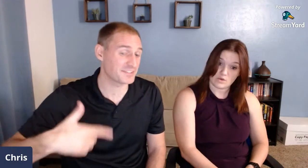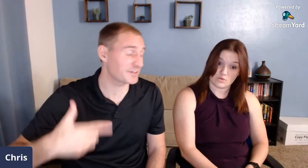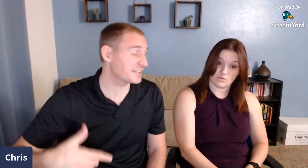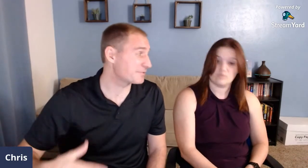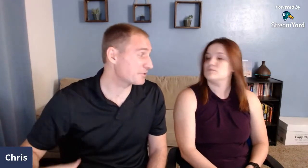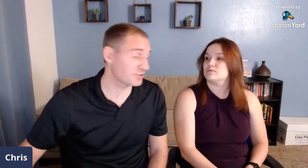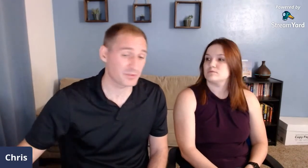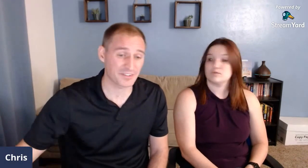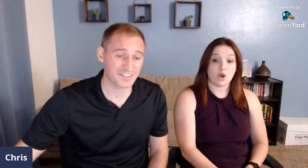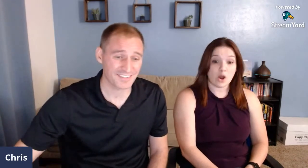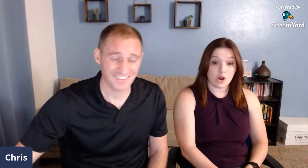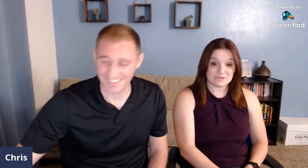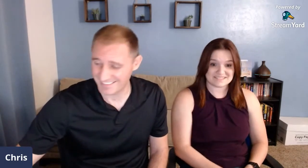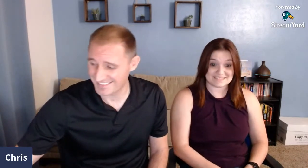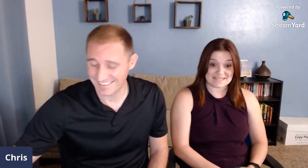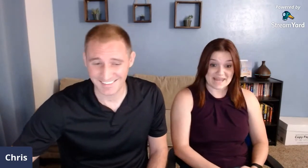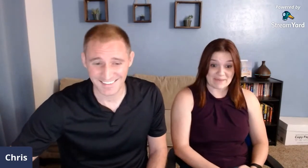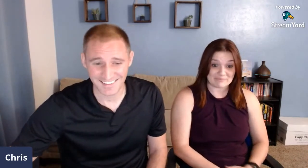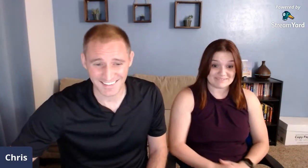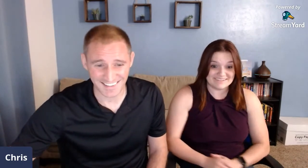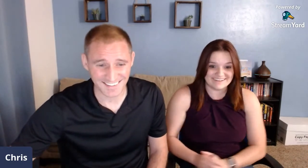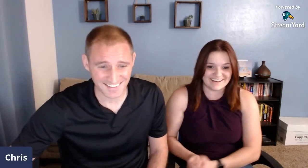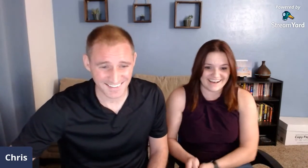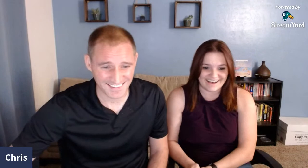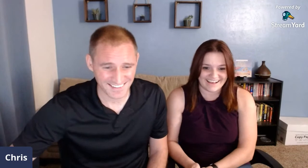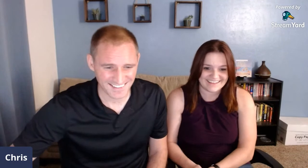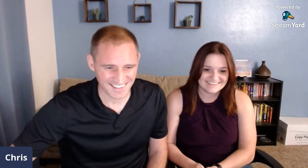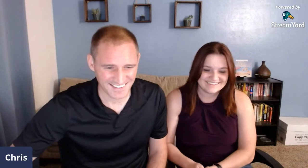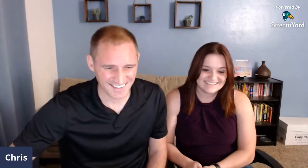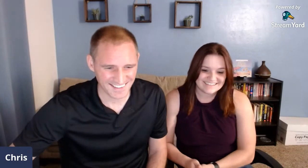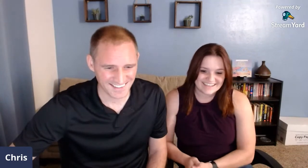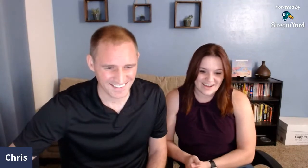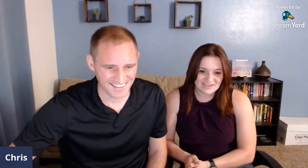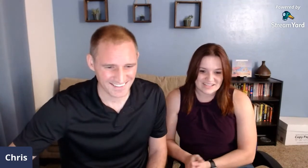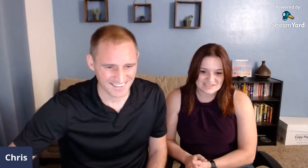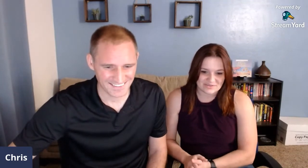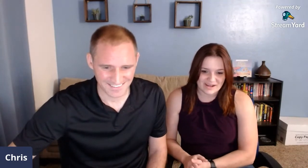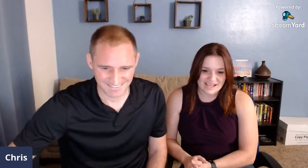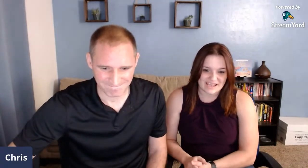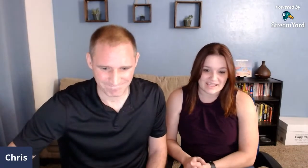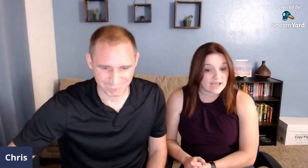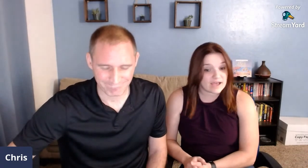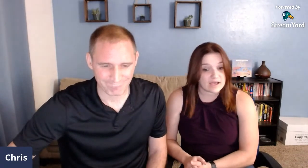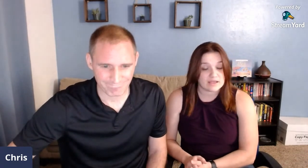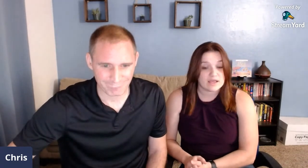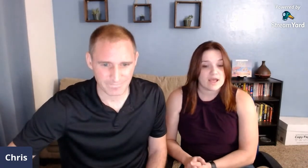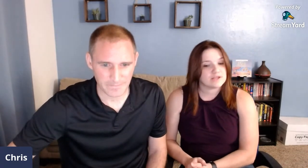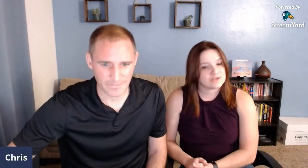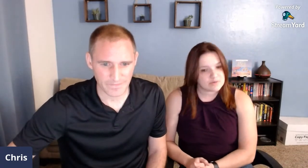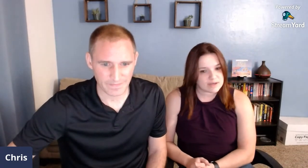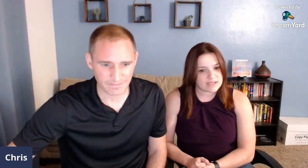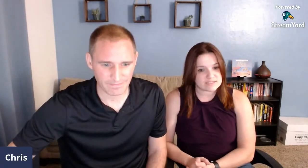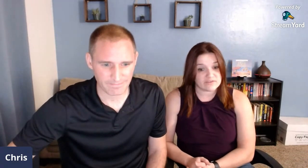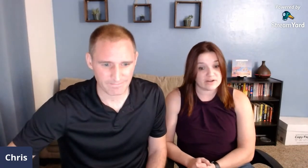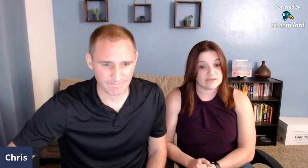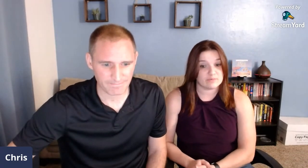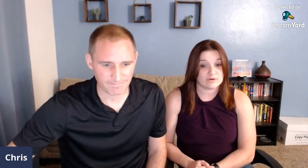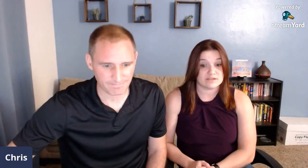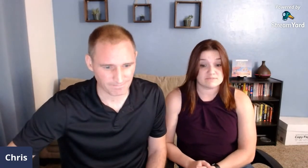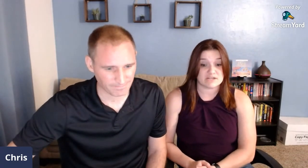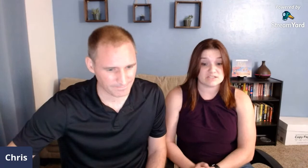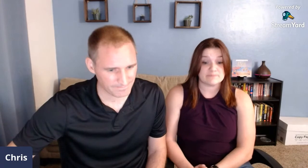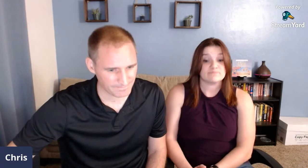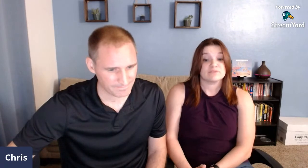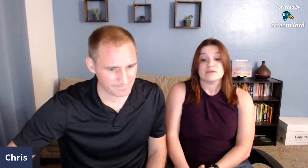Sweet. specifically for interpreters. Oh, snap. Yeah. Oh, that's great. Yeah. And you know what? It's very